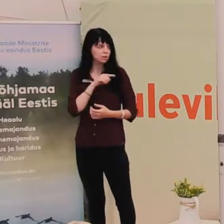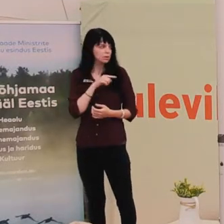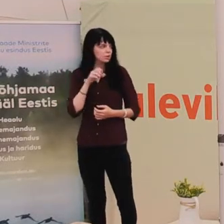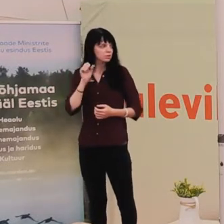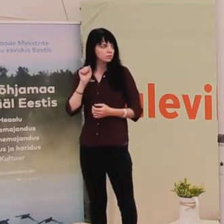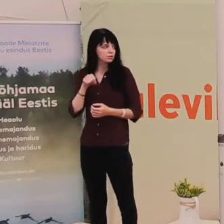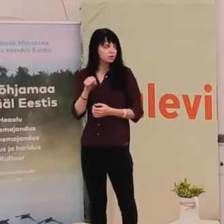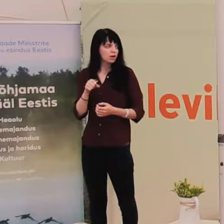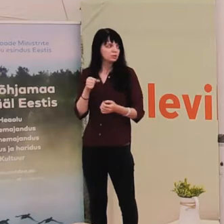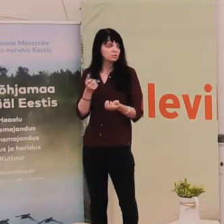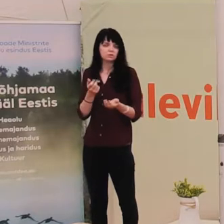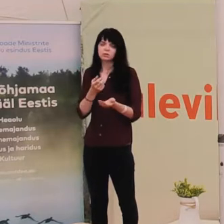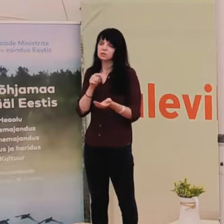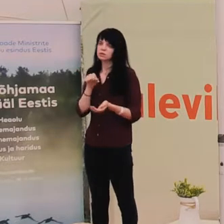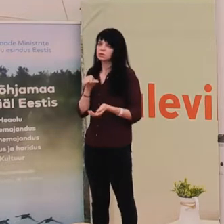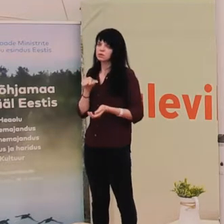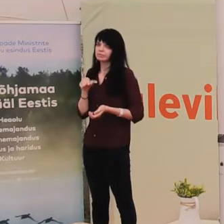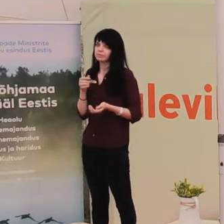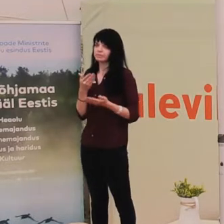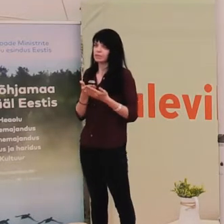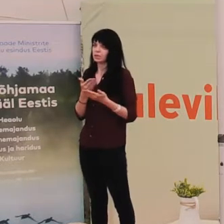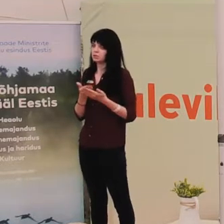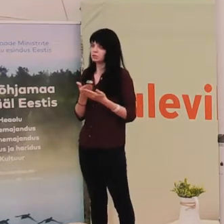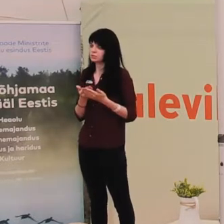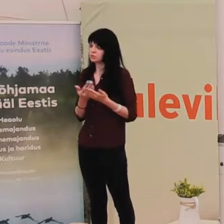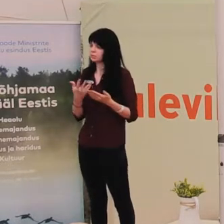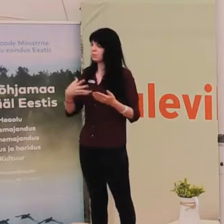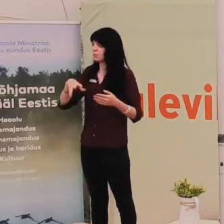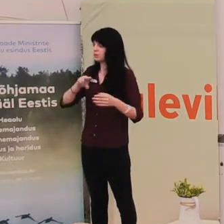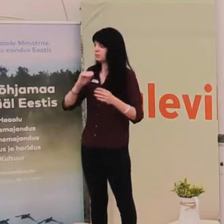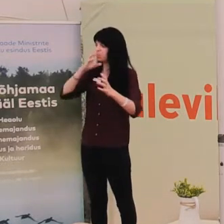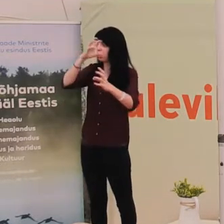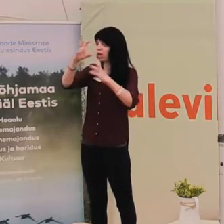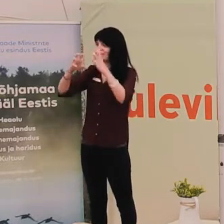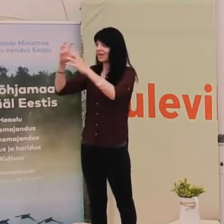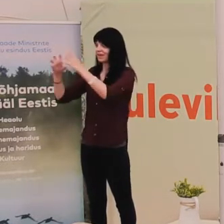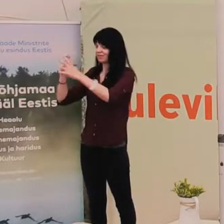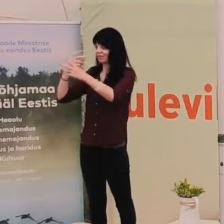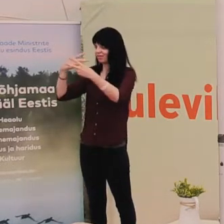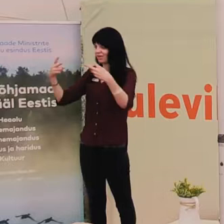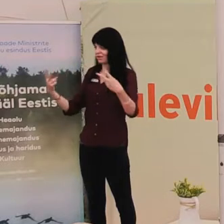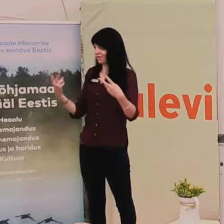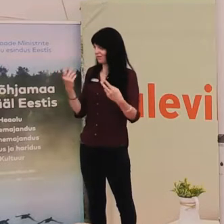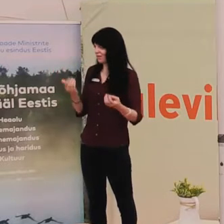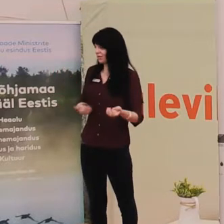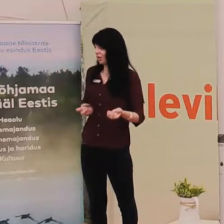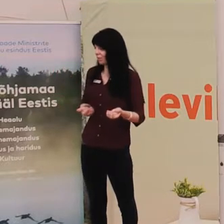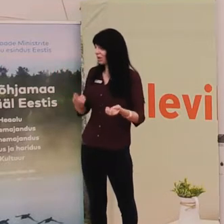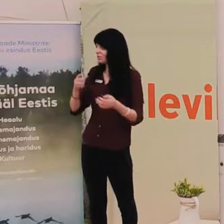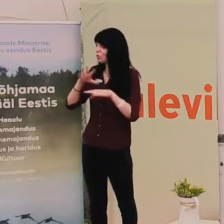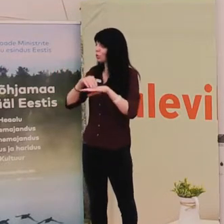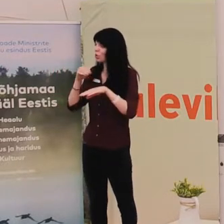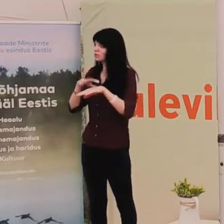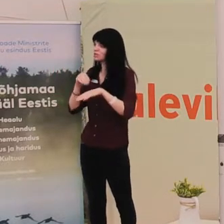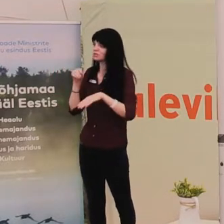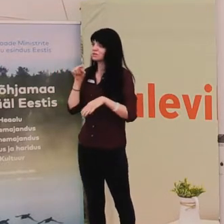ways, but one way of saying is that we're living as we had more than one planet. I think in Sweden we say that we live like we... I mean,